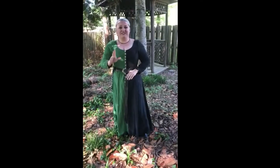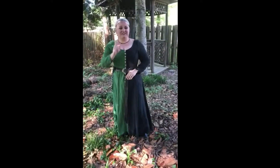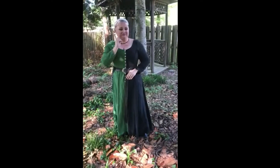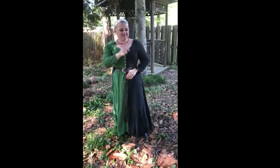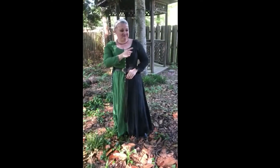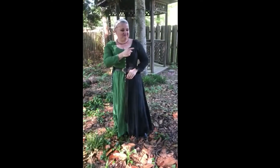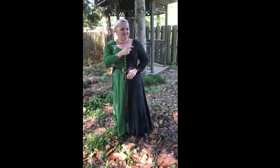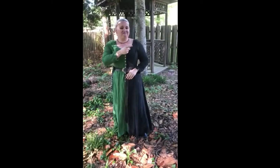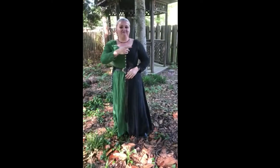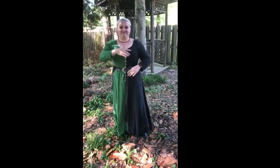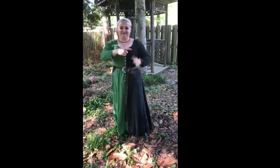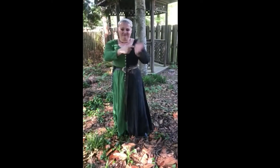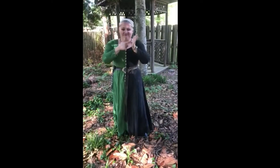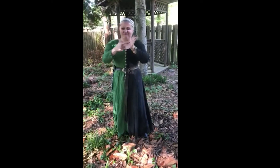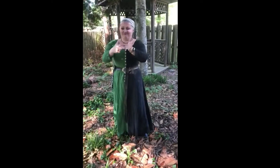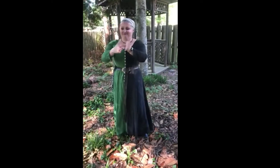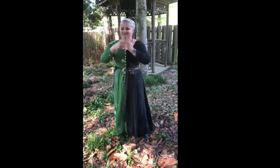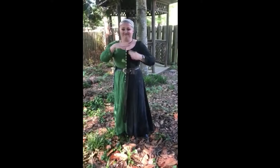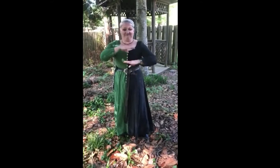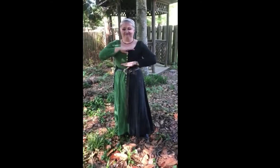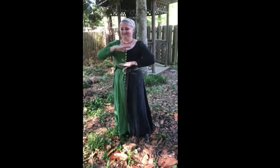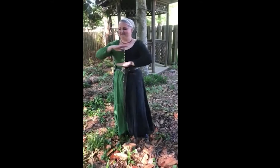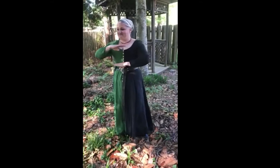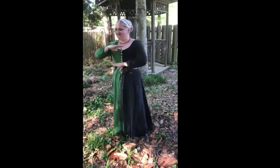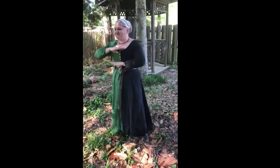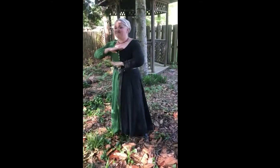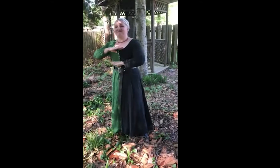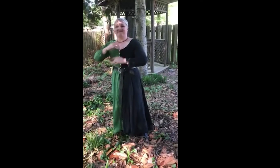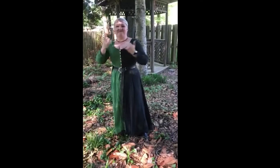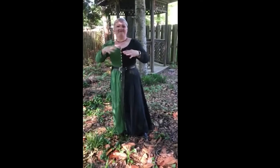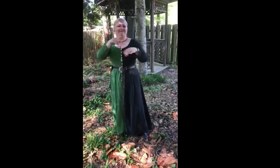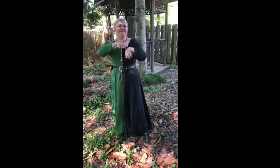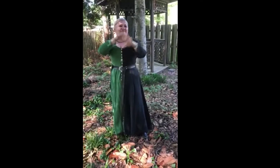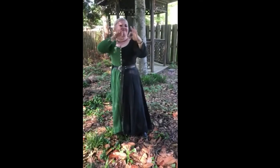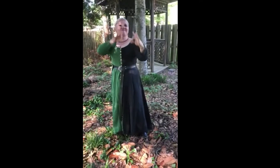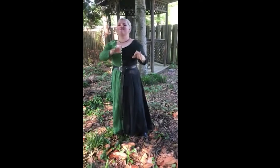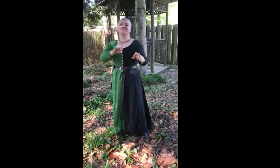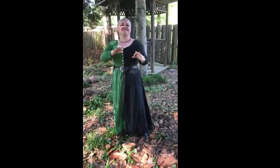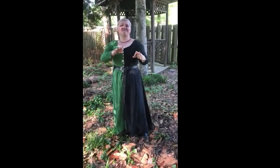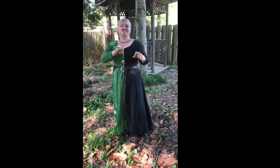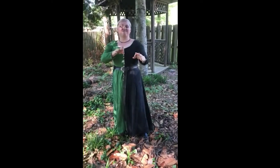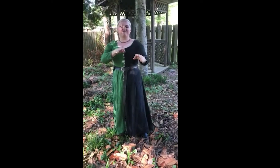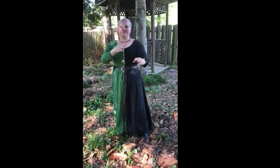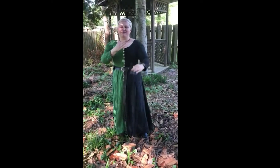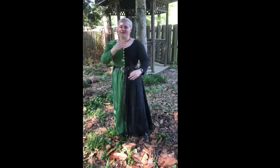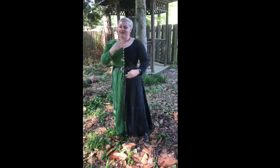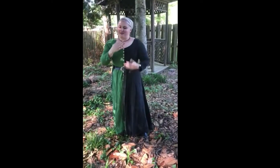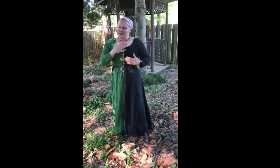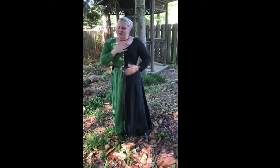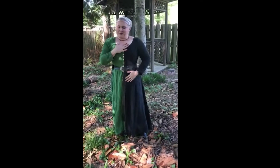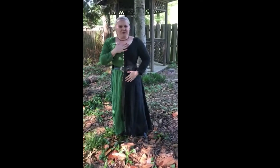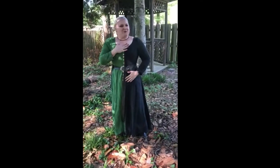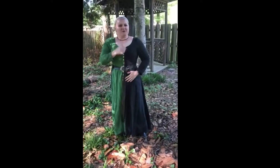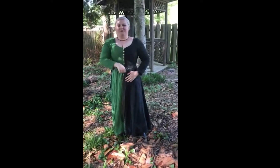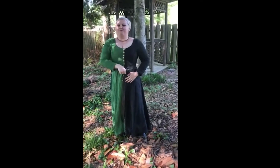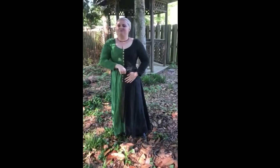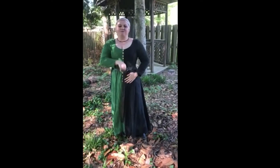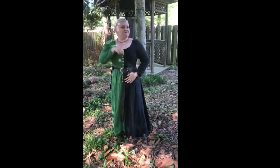this measure, for now the time is right, and thus my chest fills up